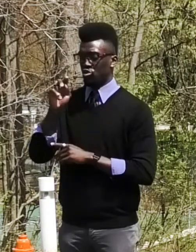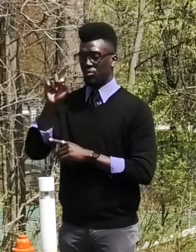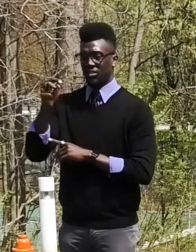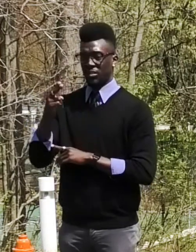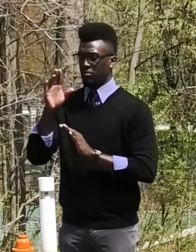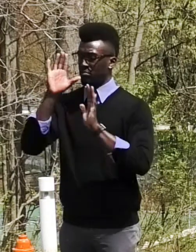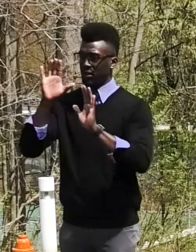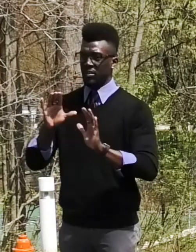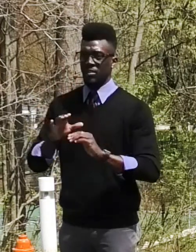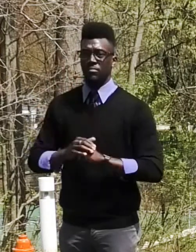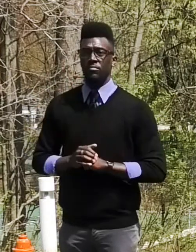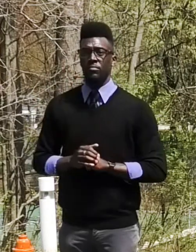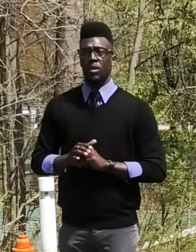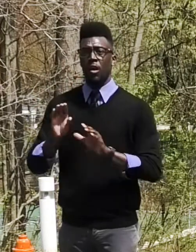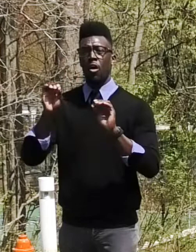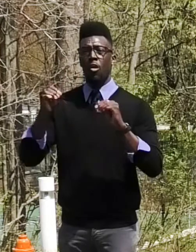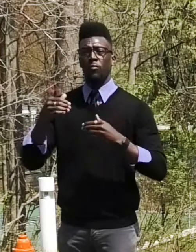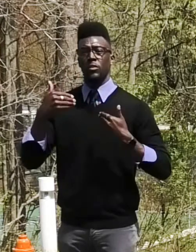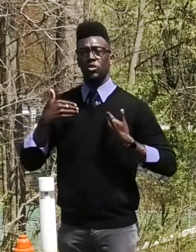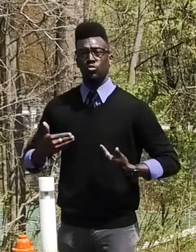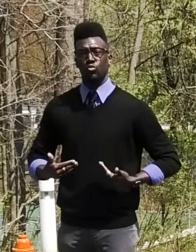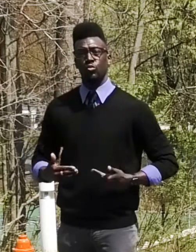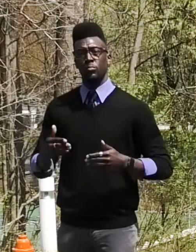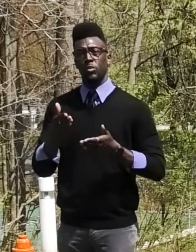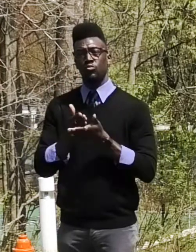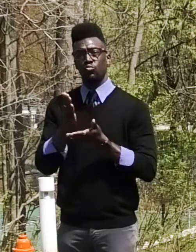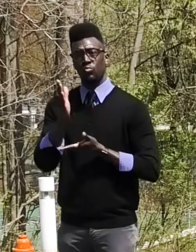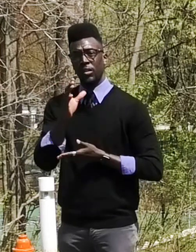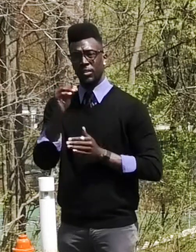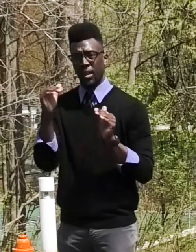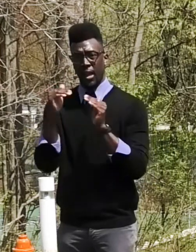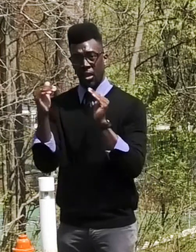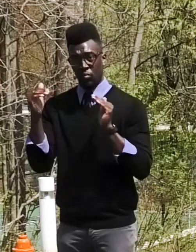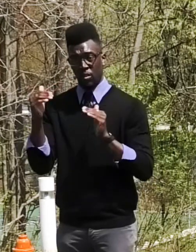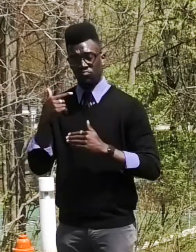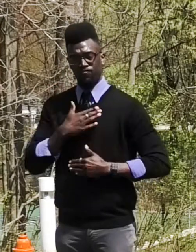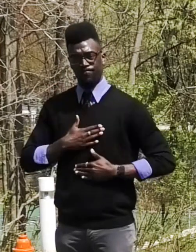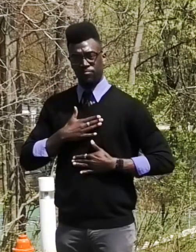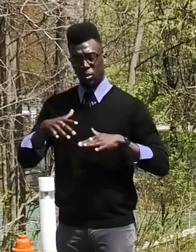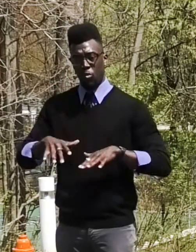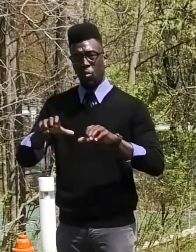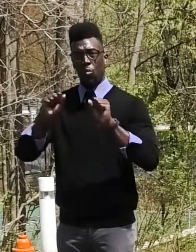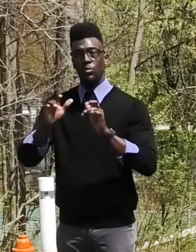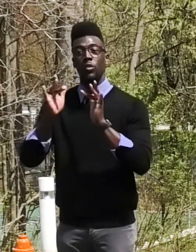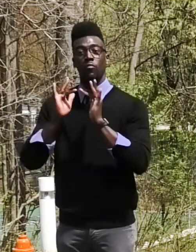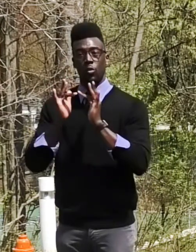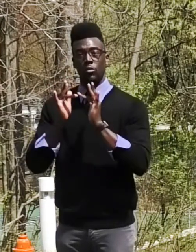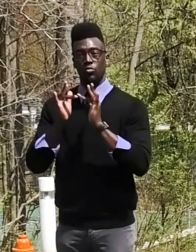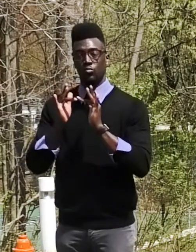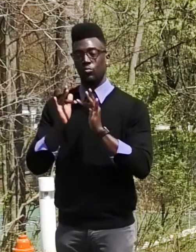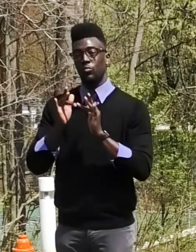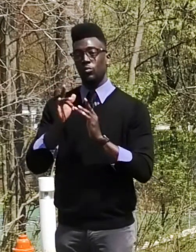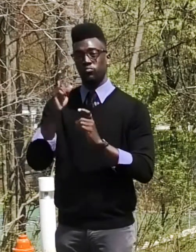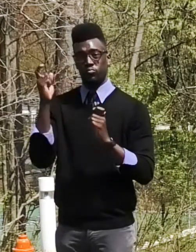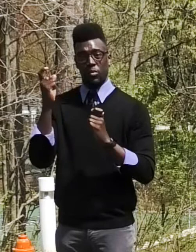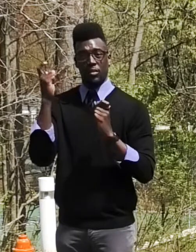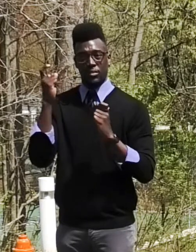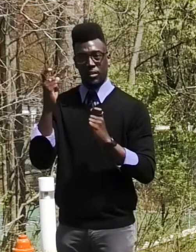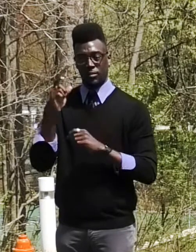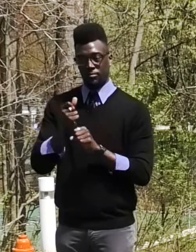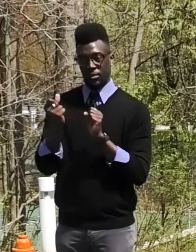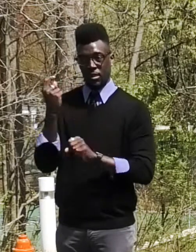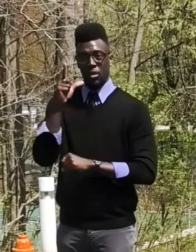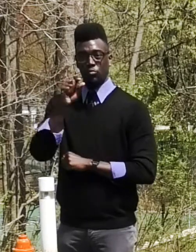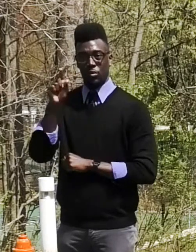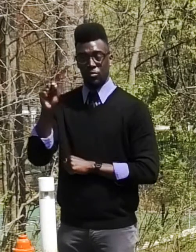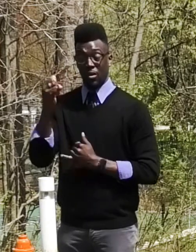The Office of Human Rights and Equity was pleased to host a virtual Juneteenth celebration in 2020, and we are really